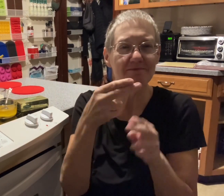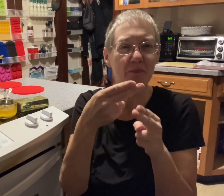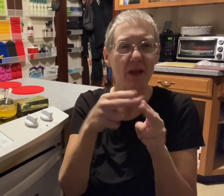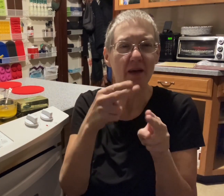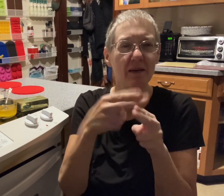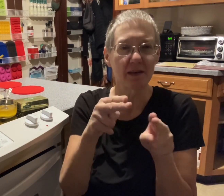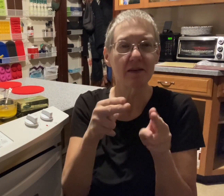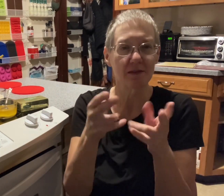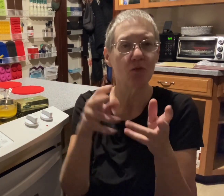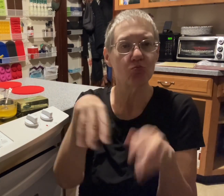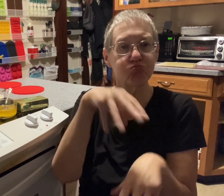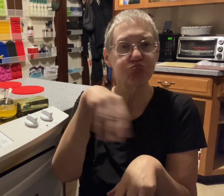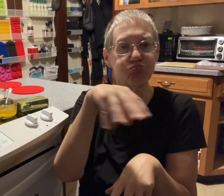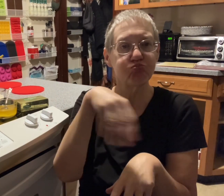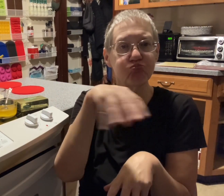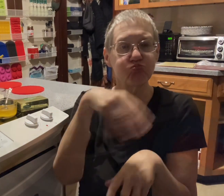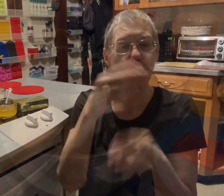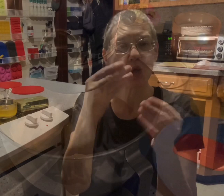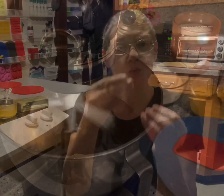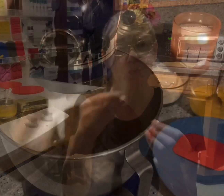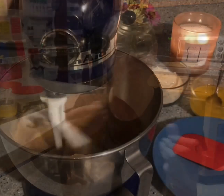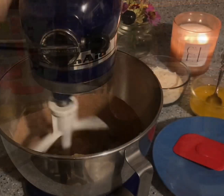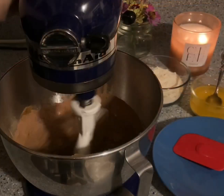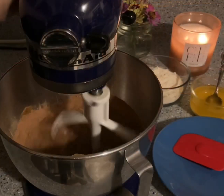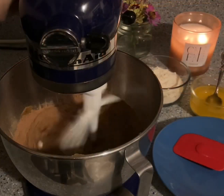You don't want the egg mixture separated.